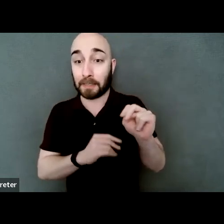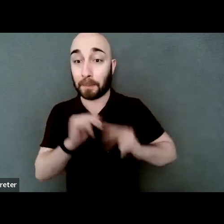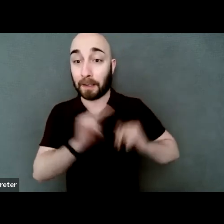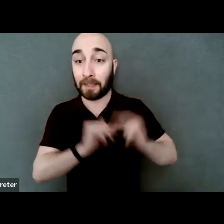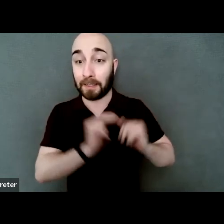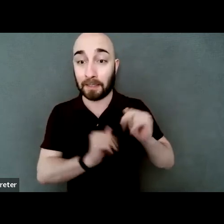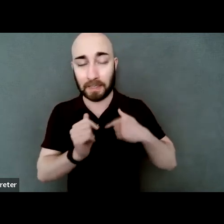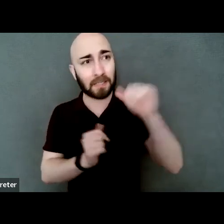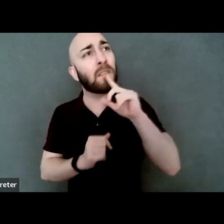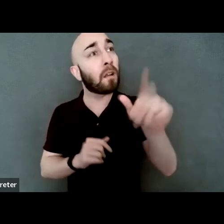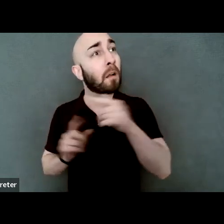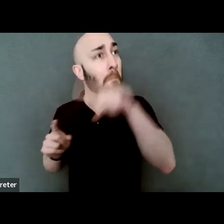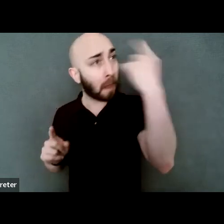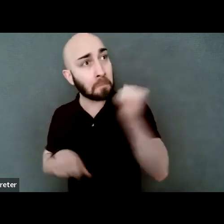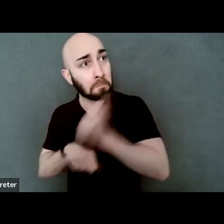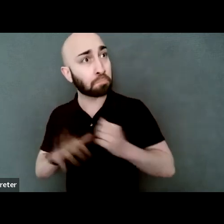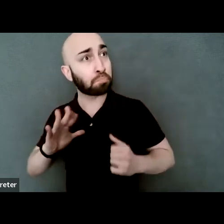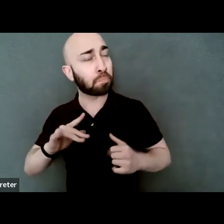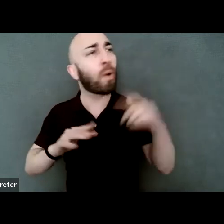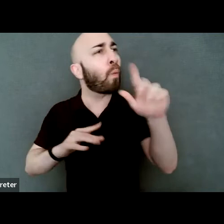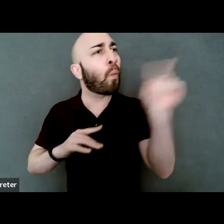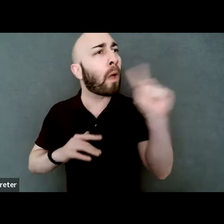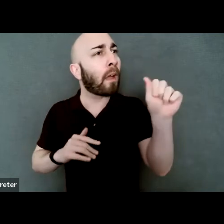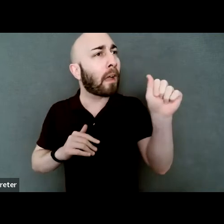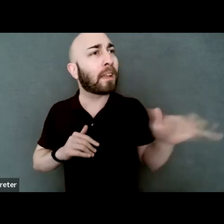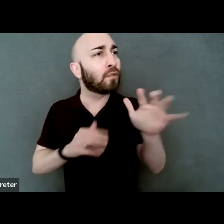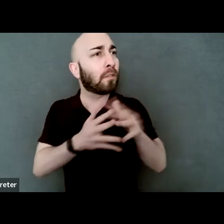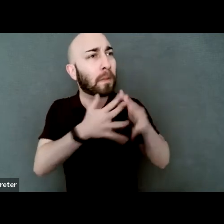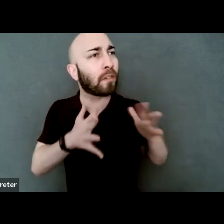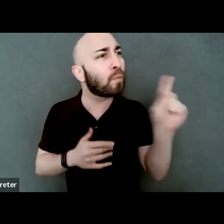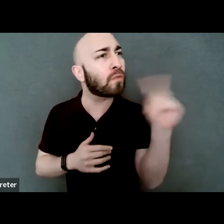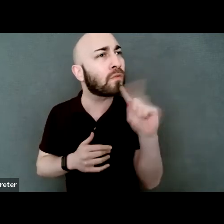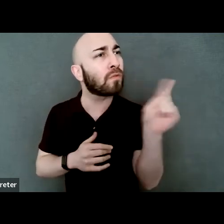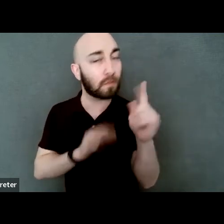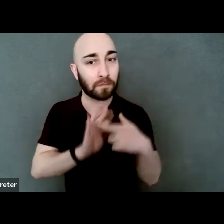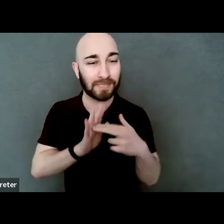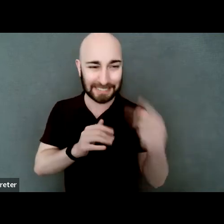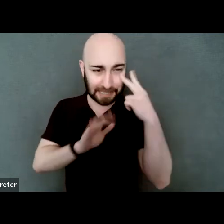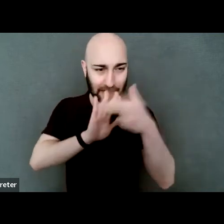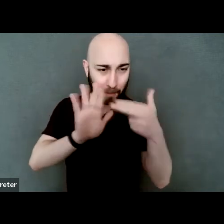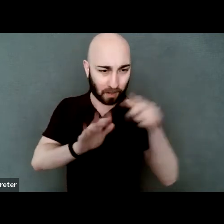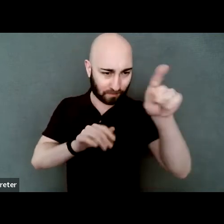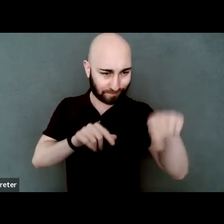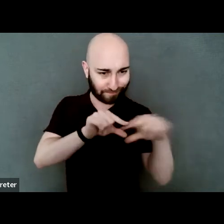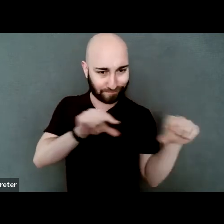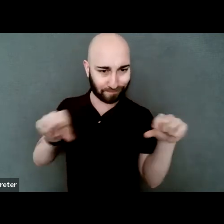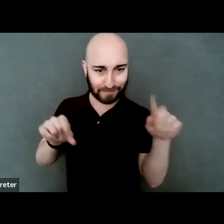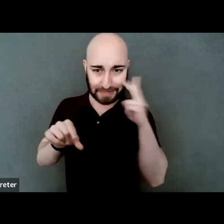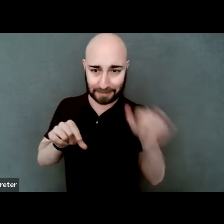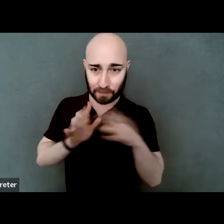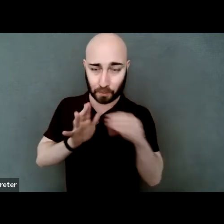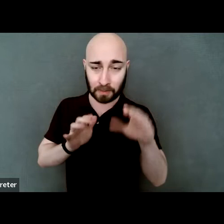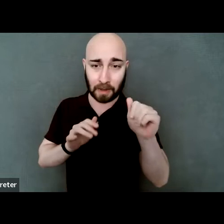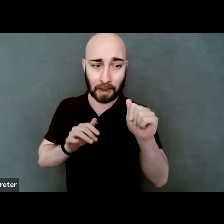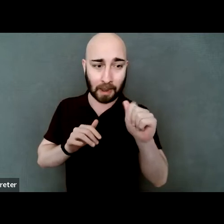lack of Asian-American administrators. And we see in the photograph, you see the labels, the student, Alan